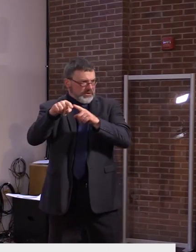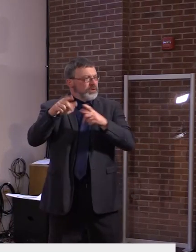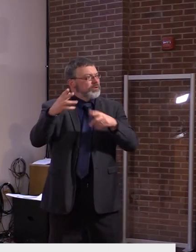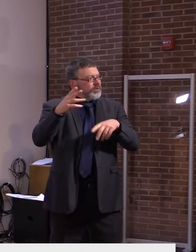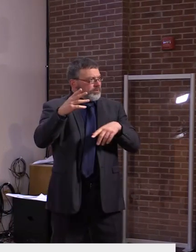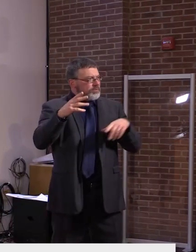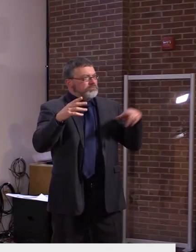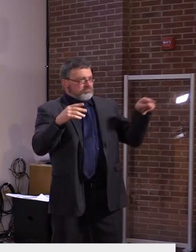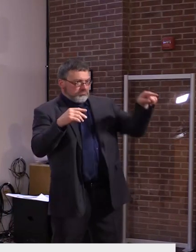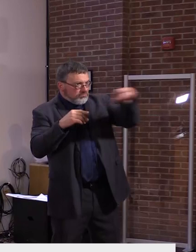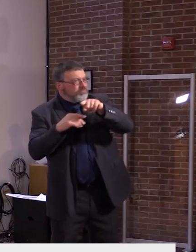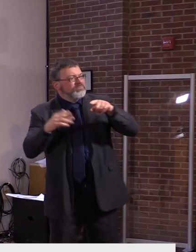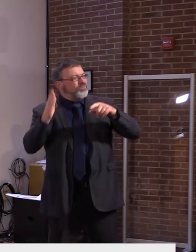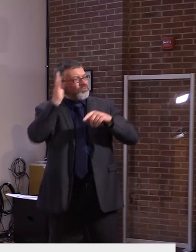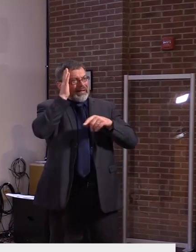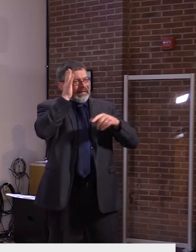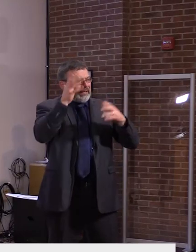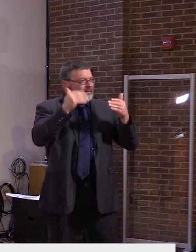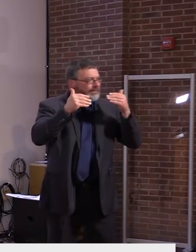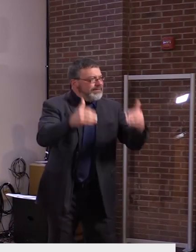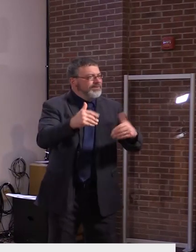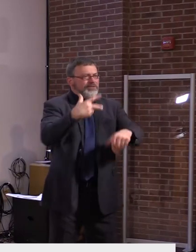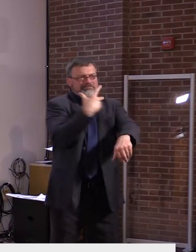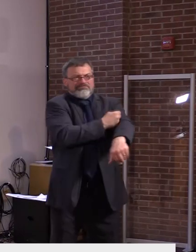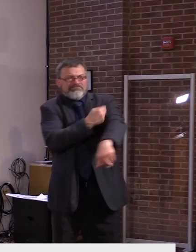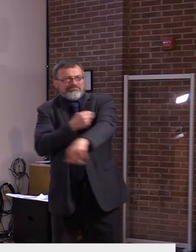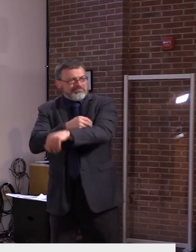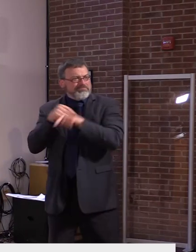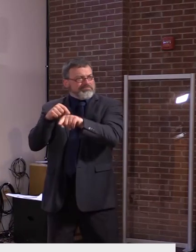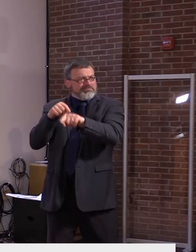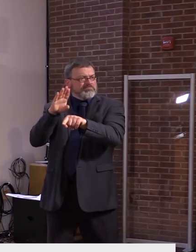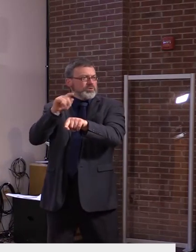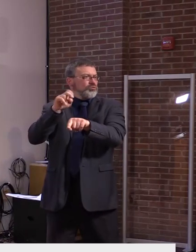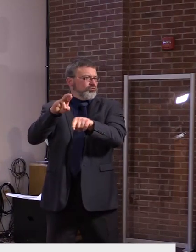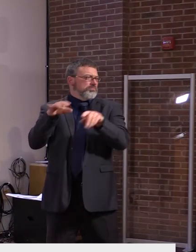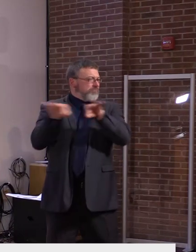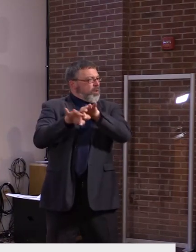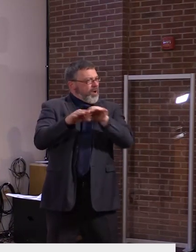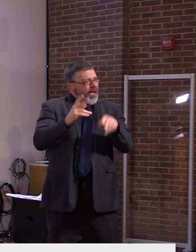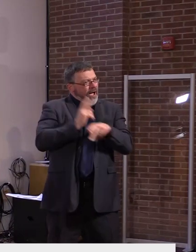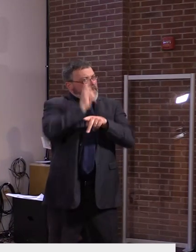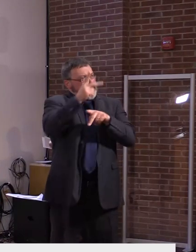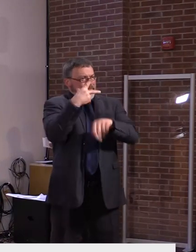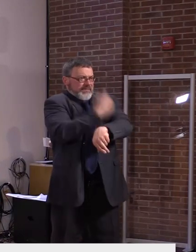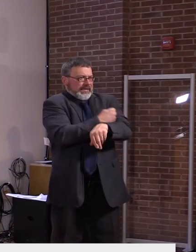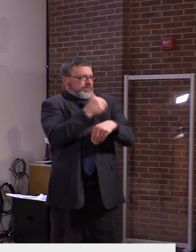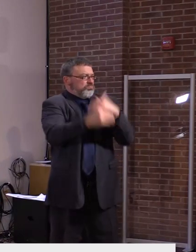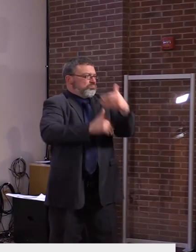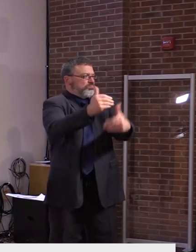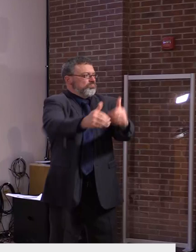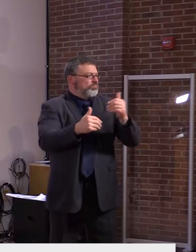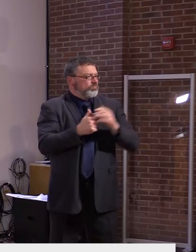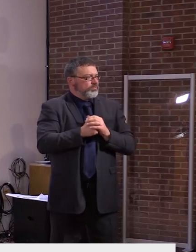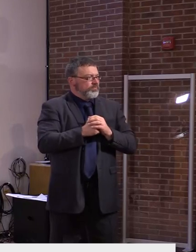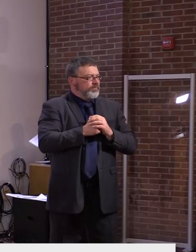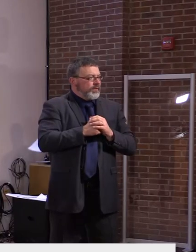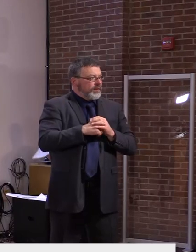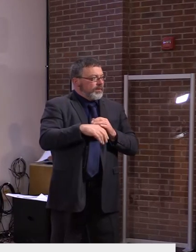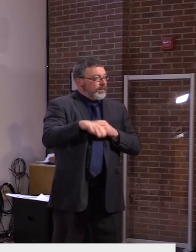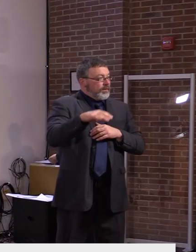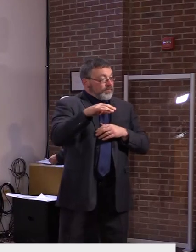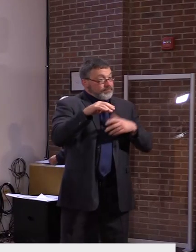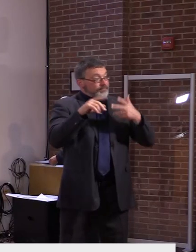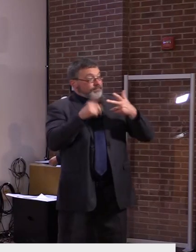the most protection possible against COVID-19. So again, if it's been 2 months since